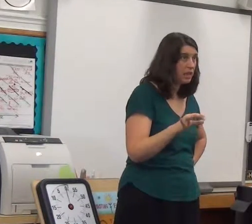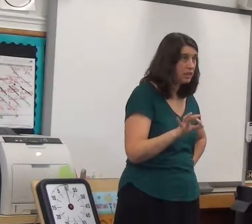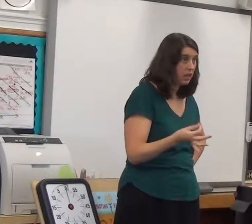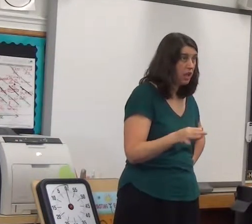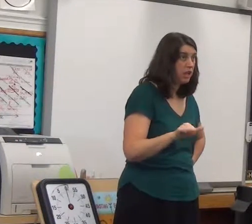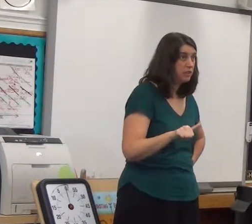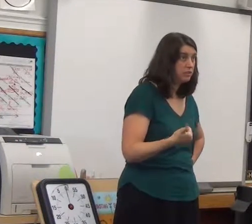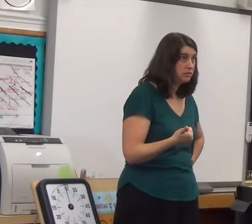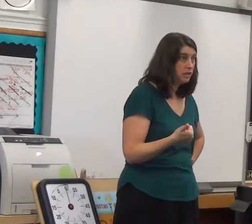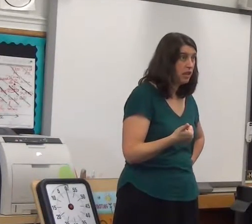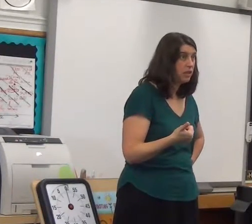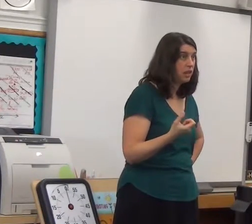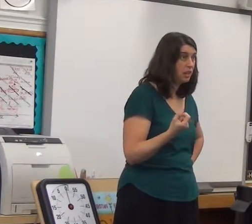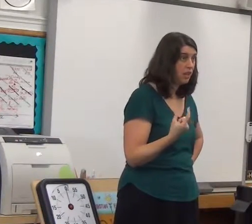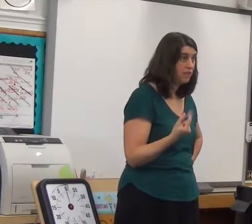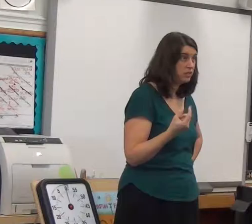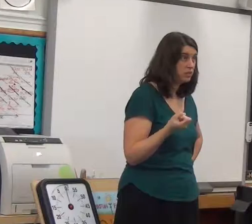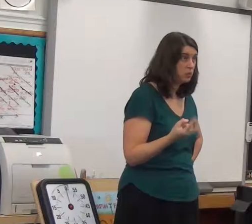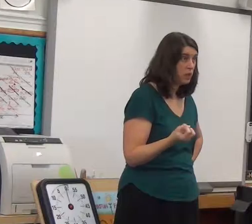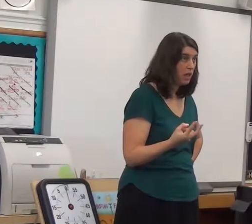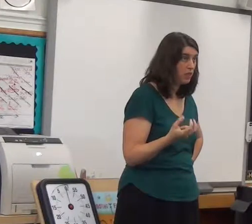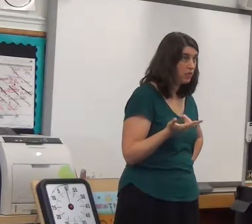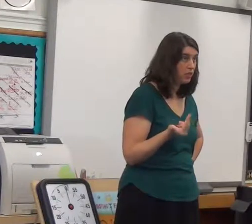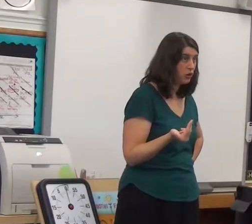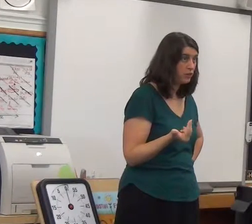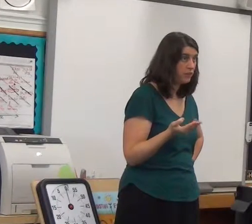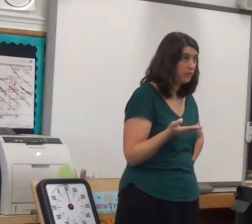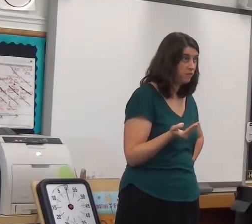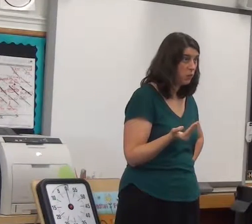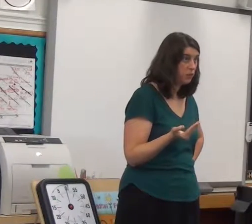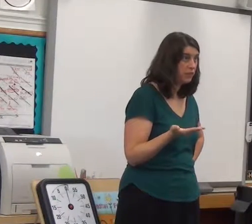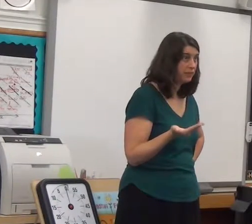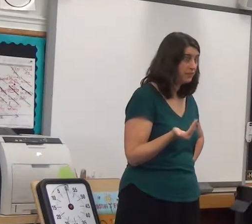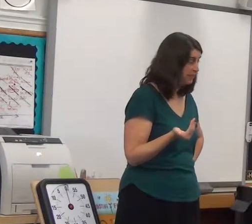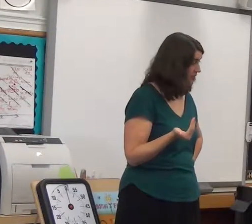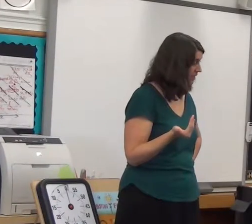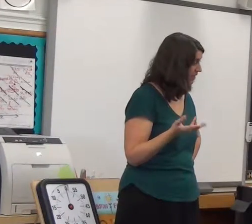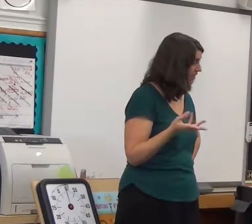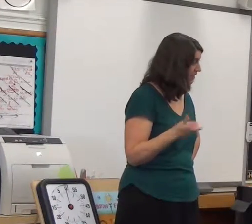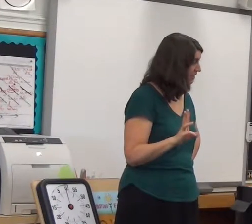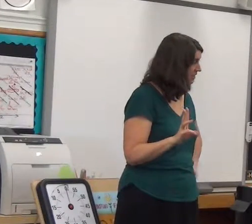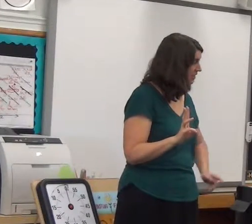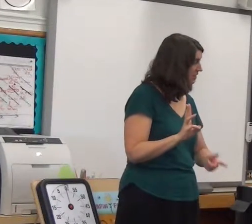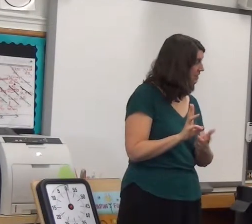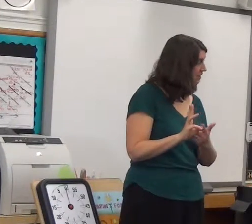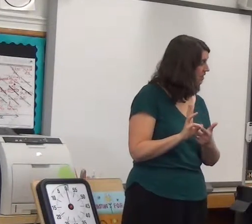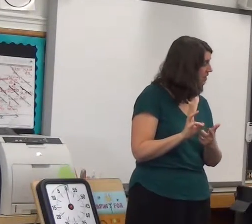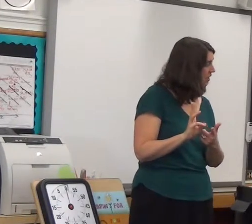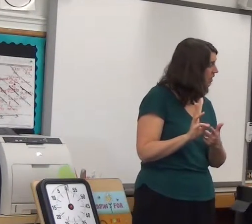7, 8, 9, 10, 11, 12, 13, 14, 15,